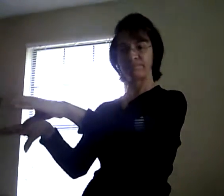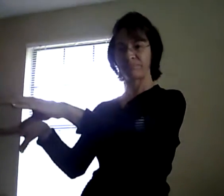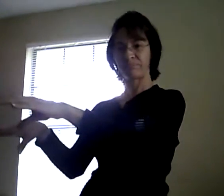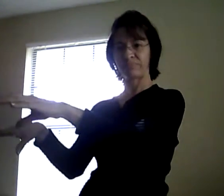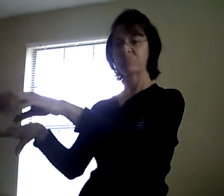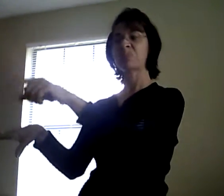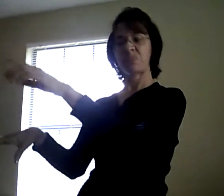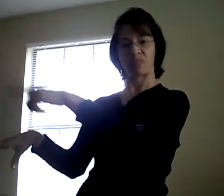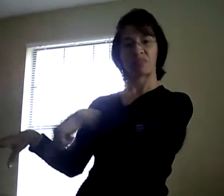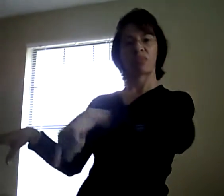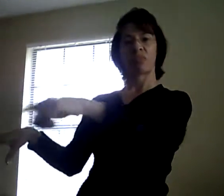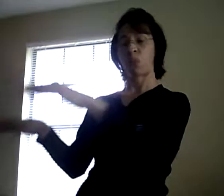outskirts.